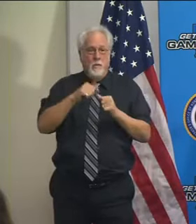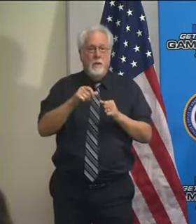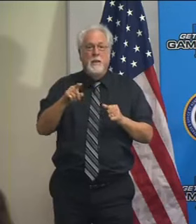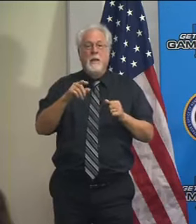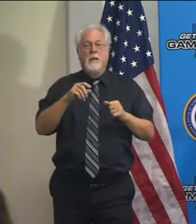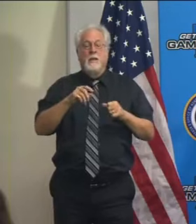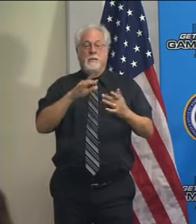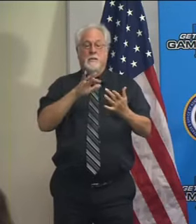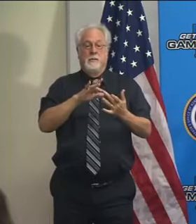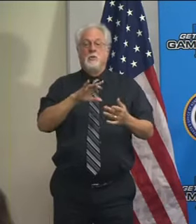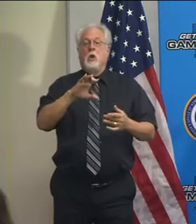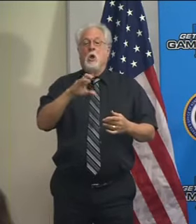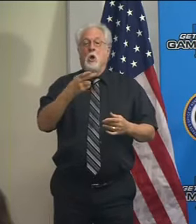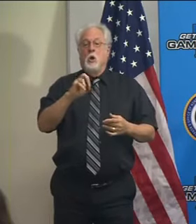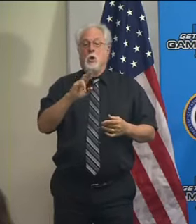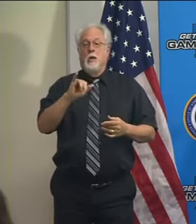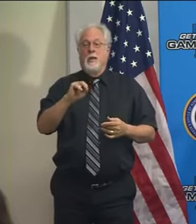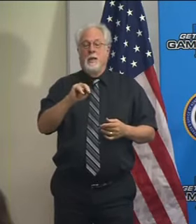go to